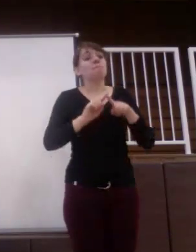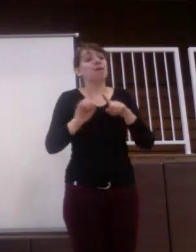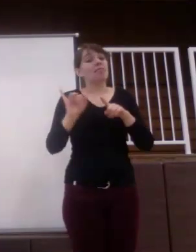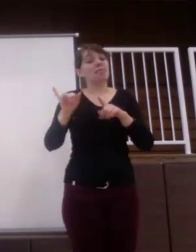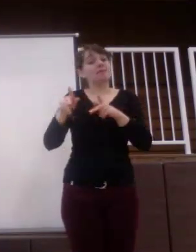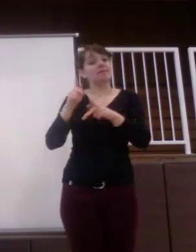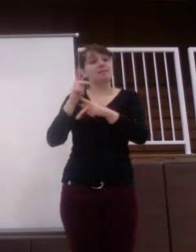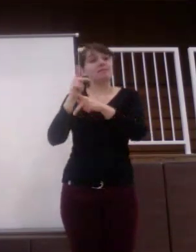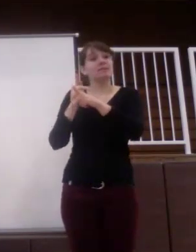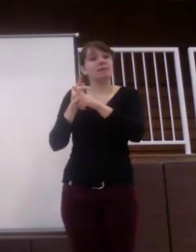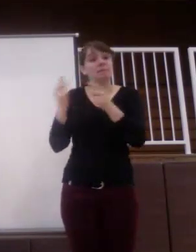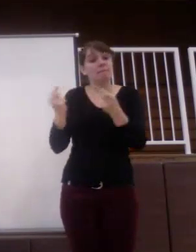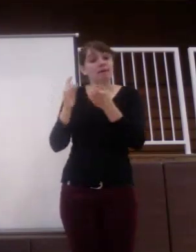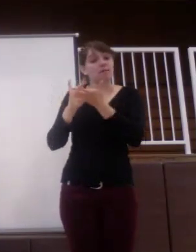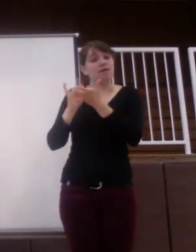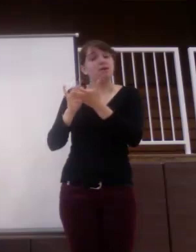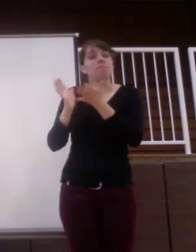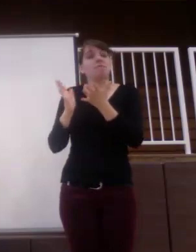your ability to breathe